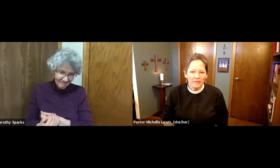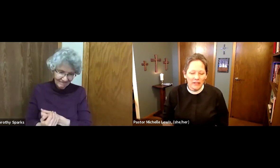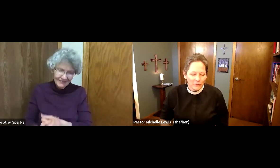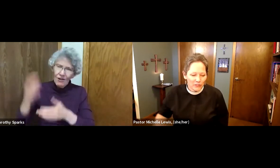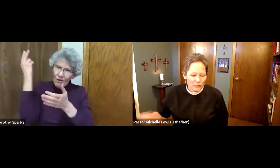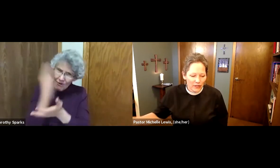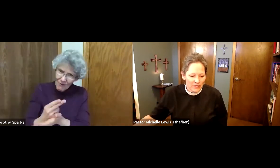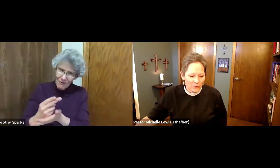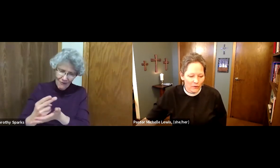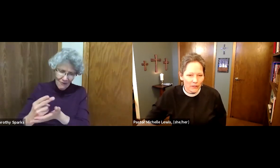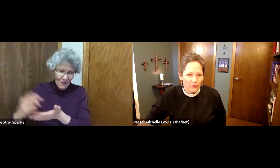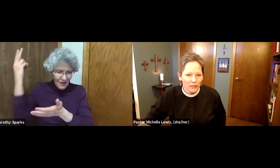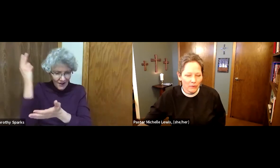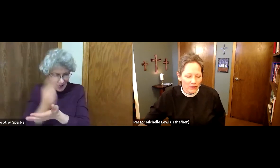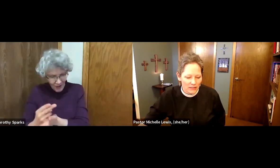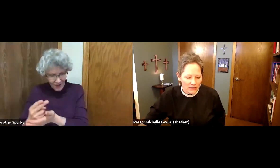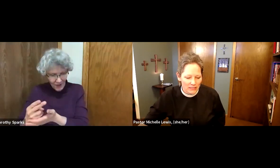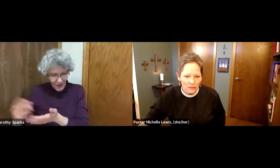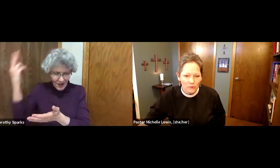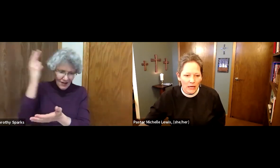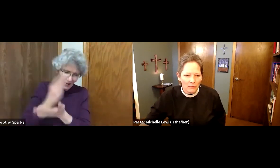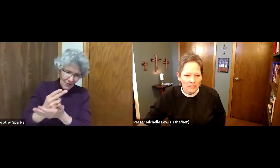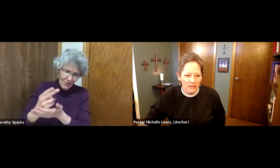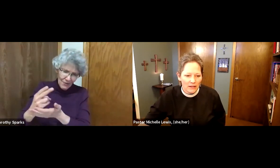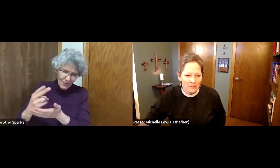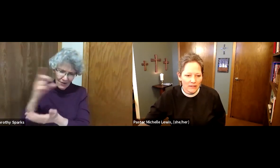hymn. We invite you to join in the Holy Holy with us.